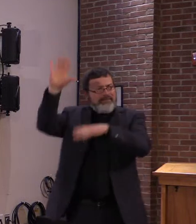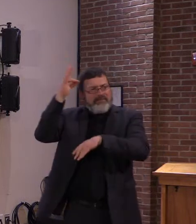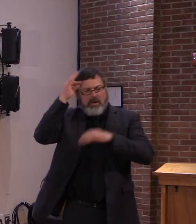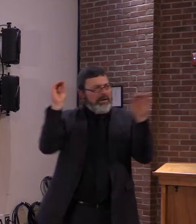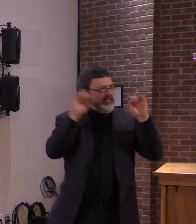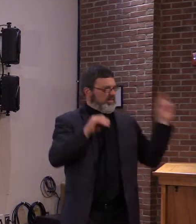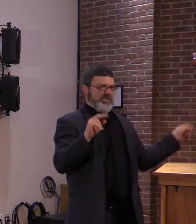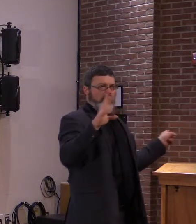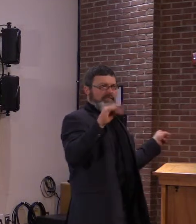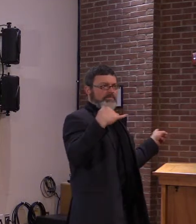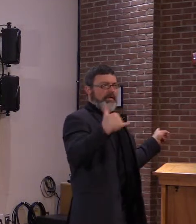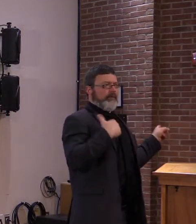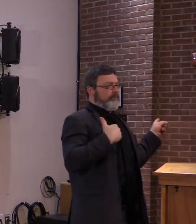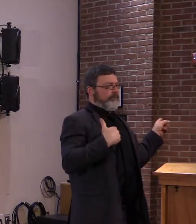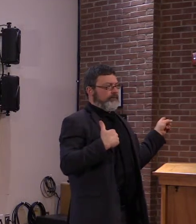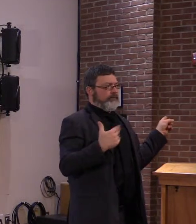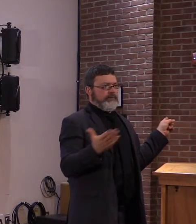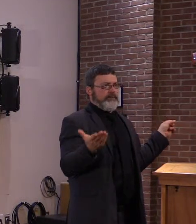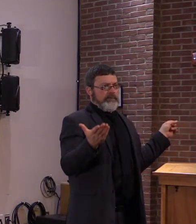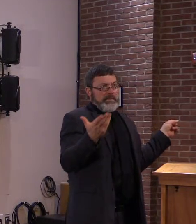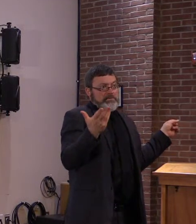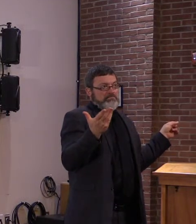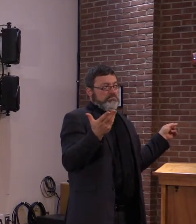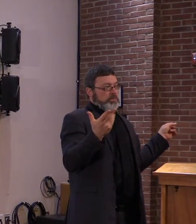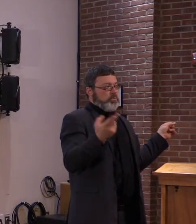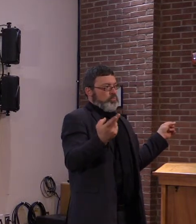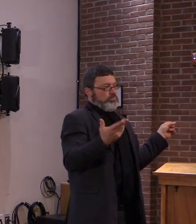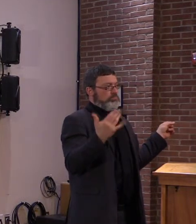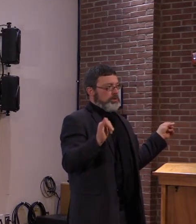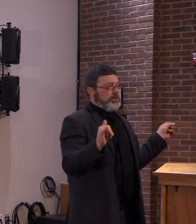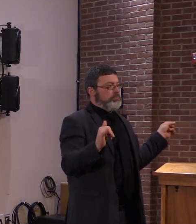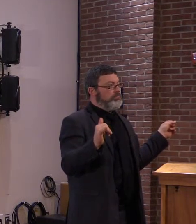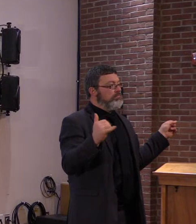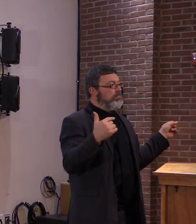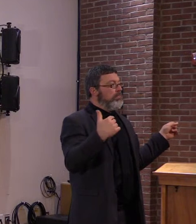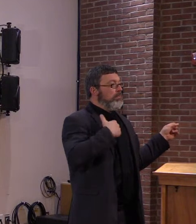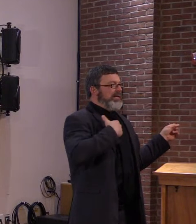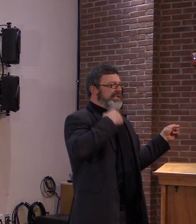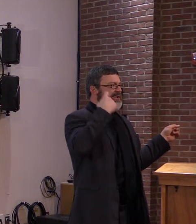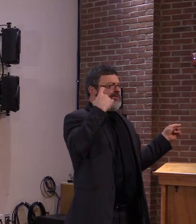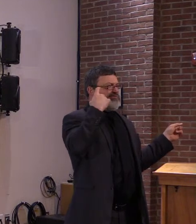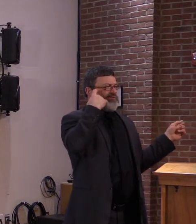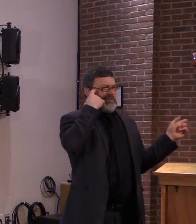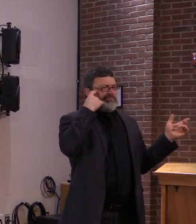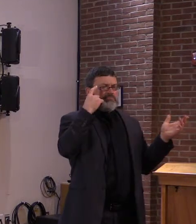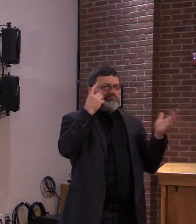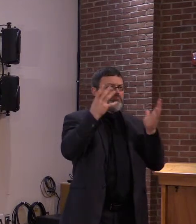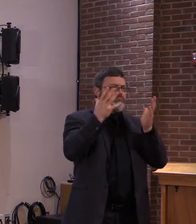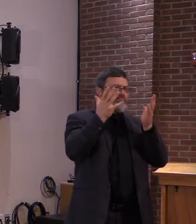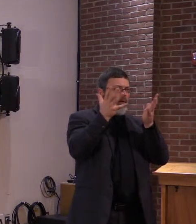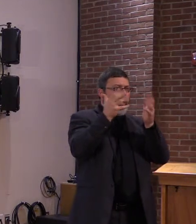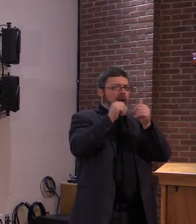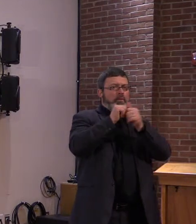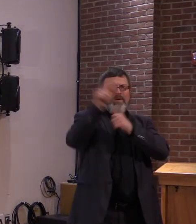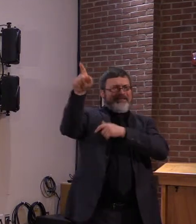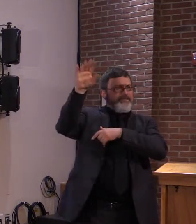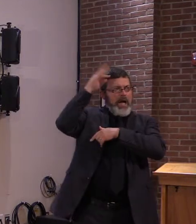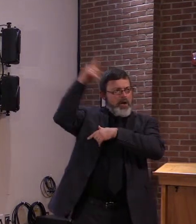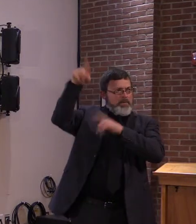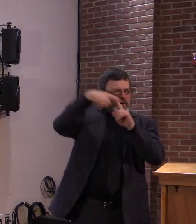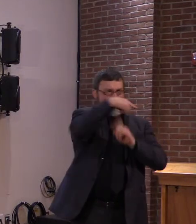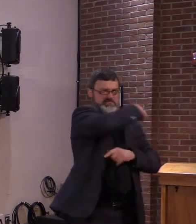and focus on what's really important to us at this point in time. I'd say the pandemic is the highest priority at this point, and